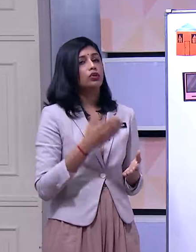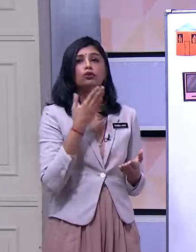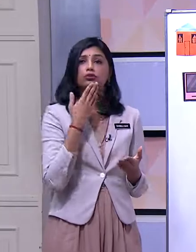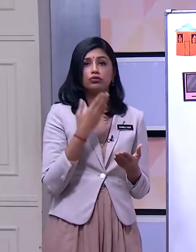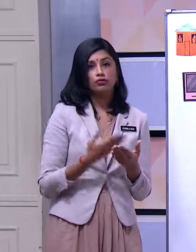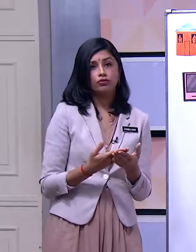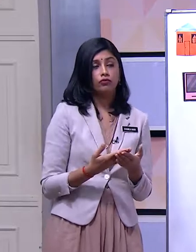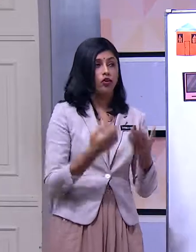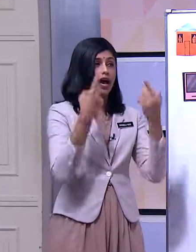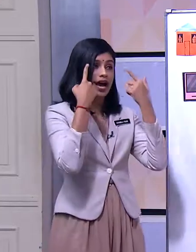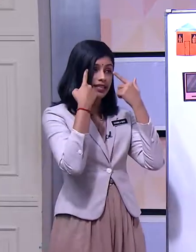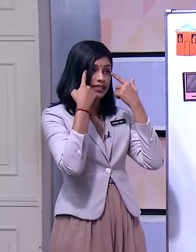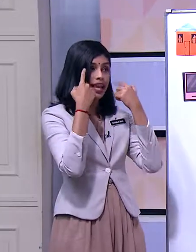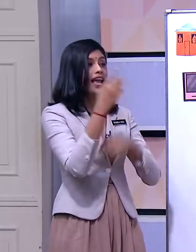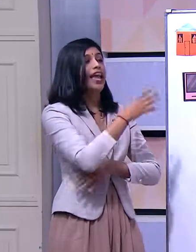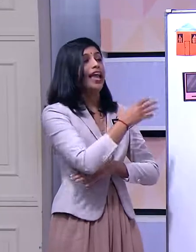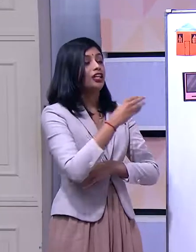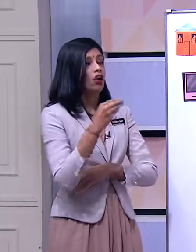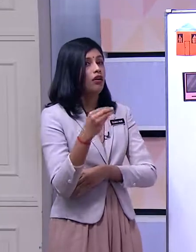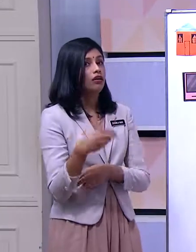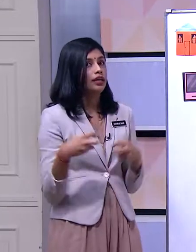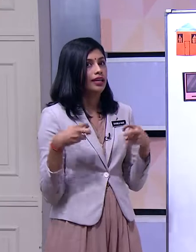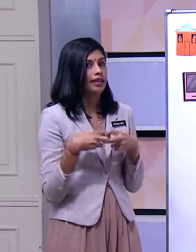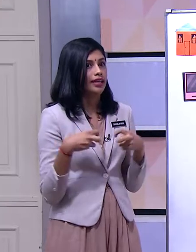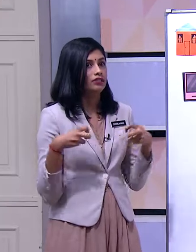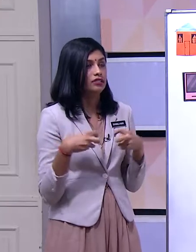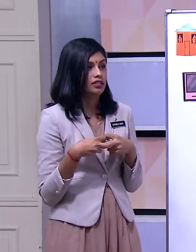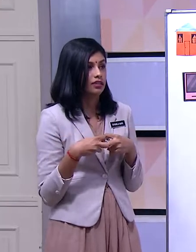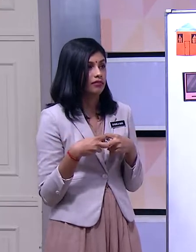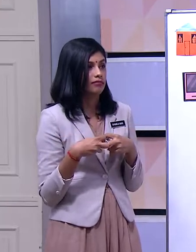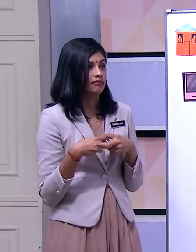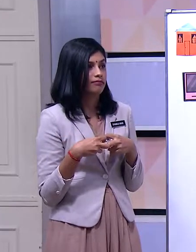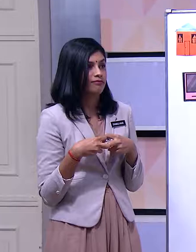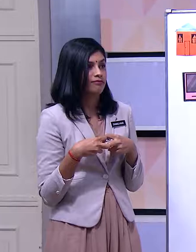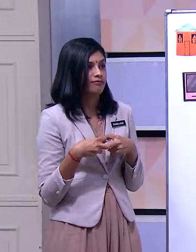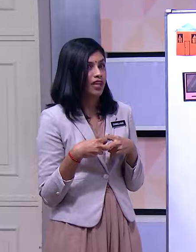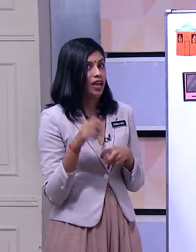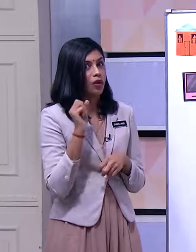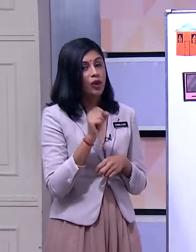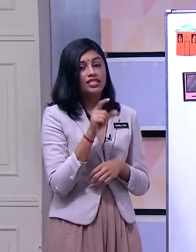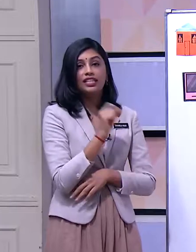good for your eyes and your electricity. Electricity. Yeah, you are wasting